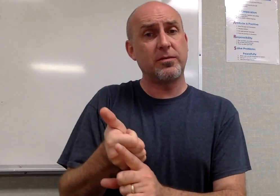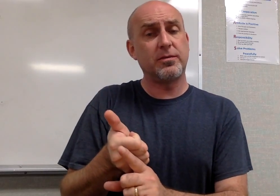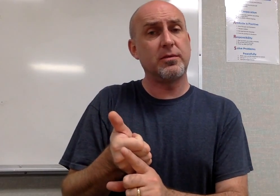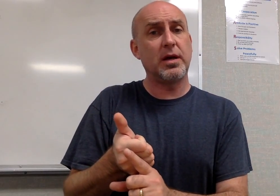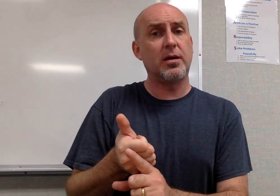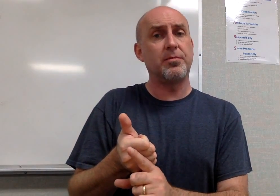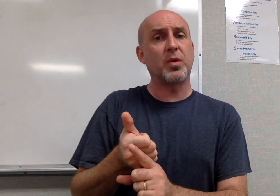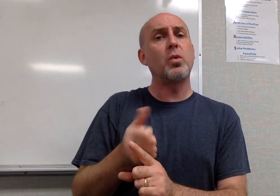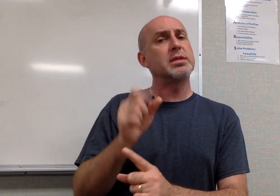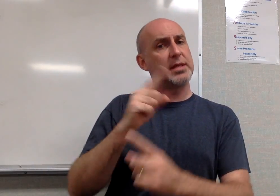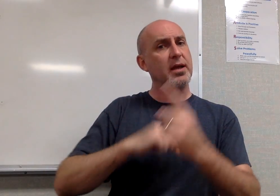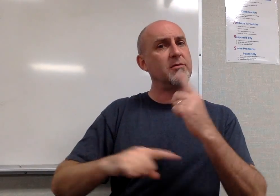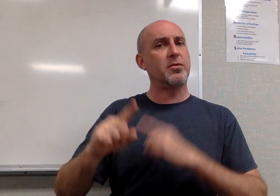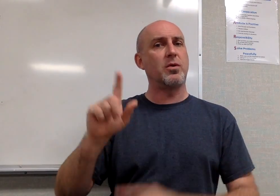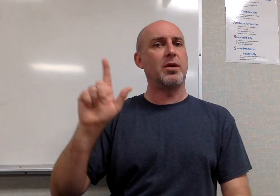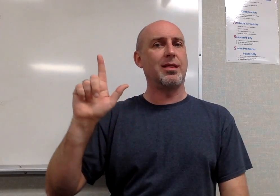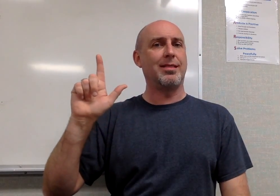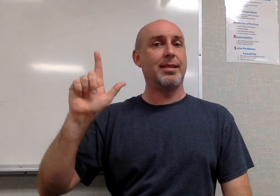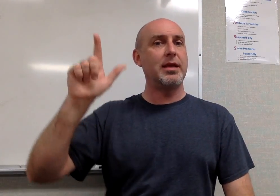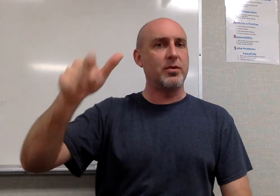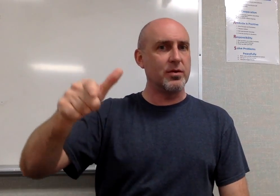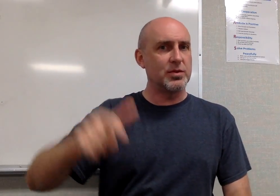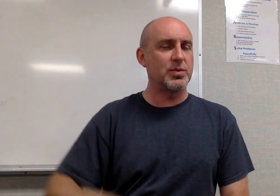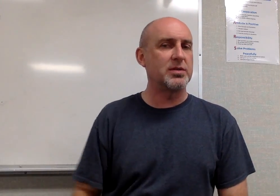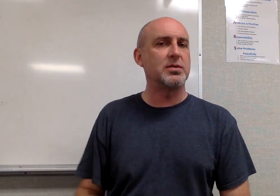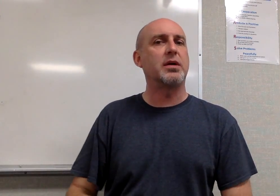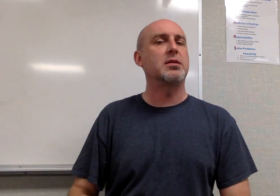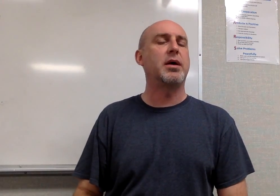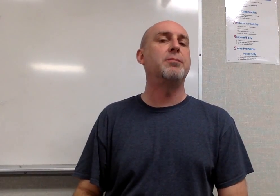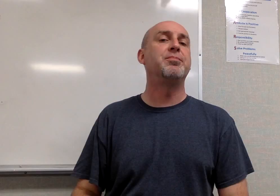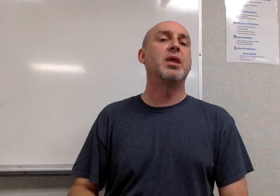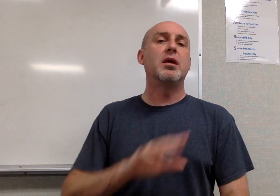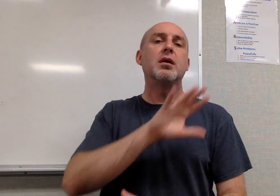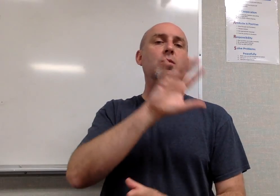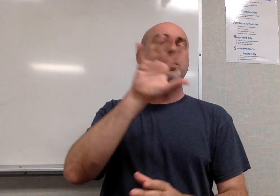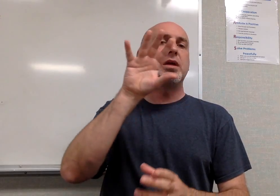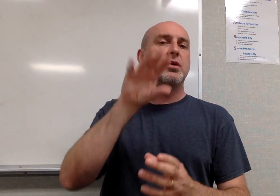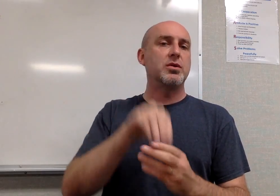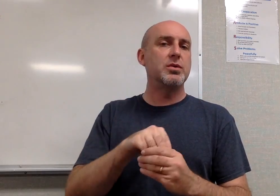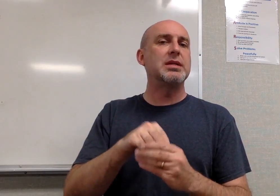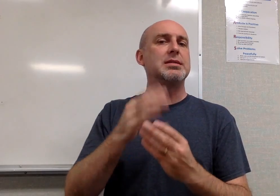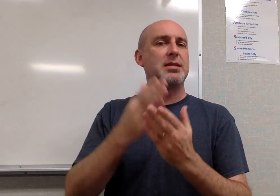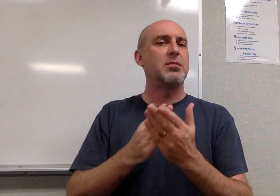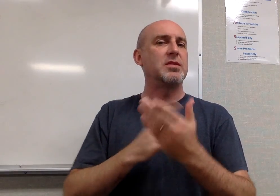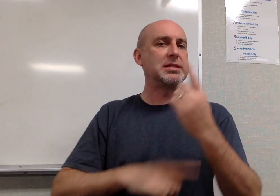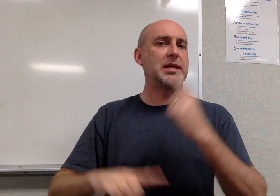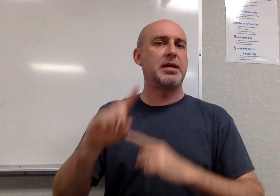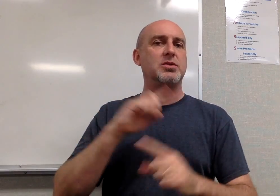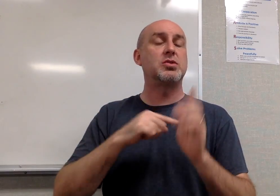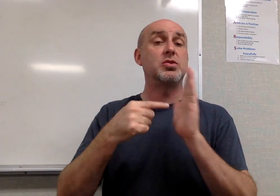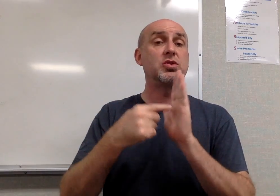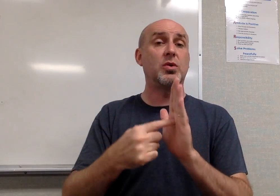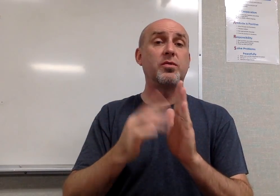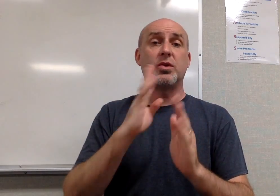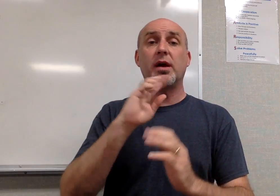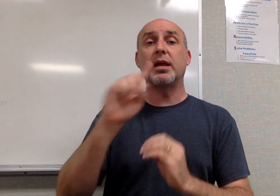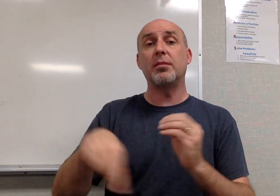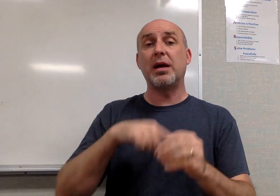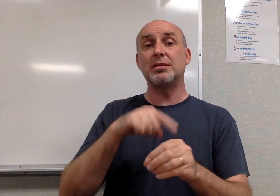itself, or the sign for later, which we also talked about, will be included in some of these signs to show if you're talking about